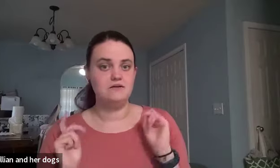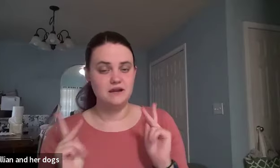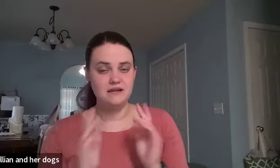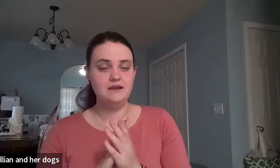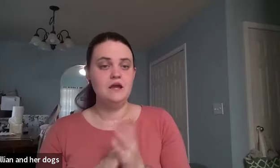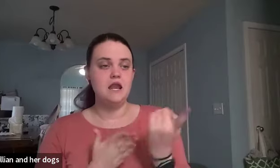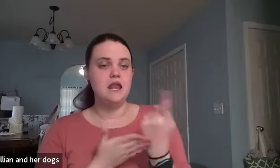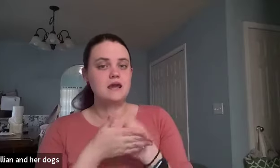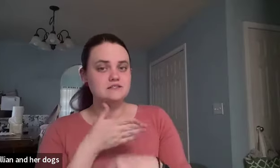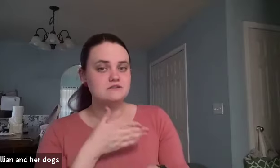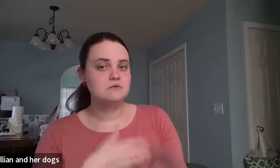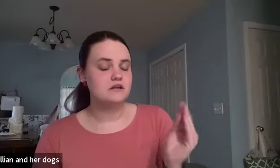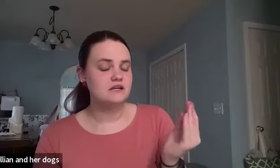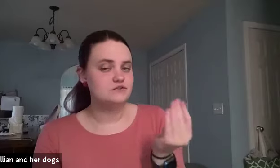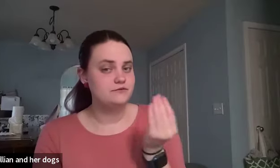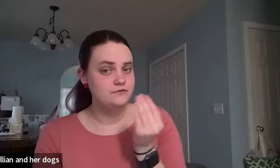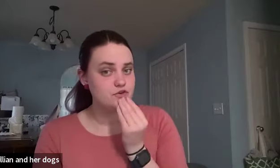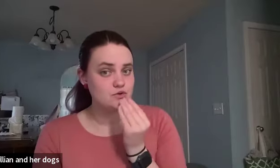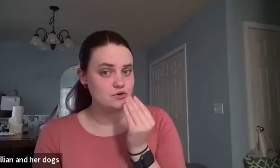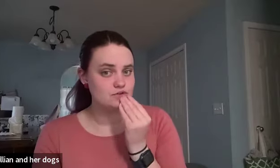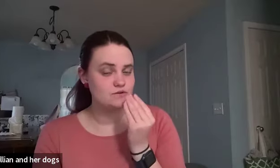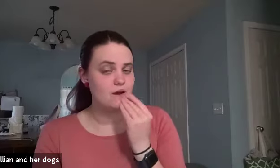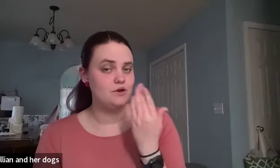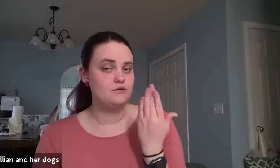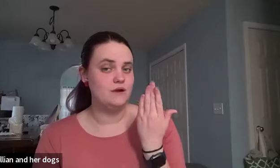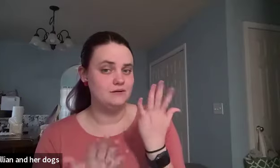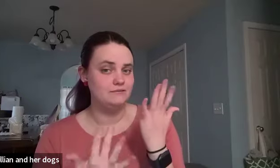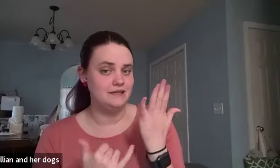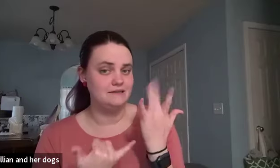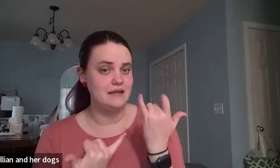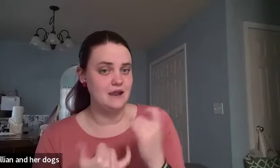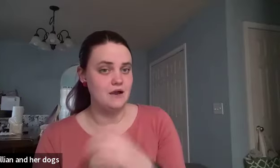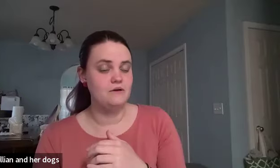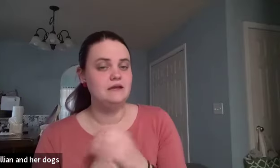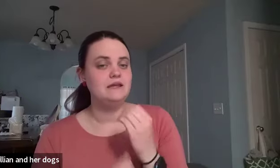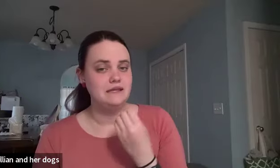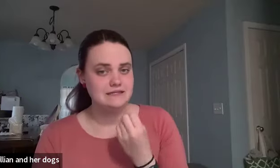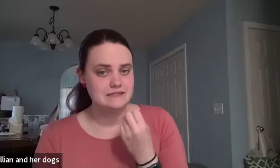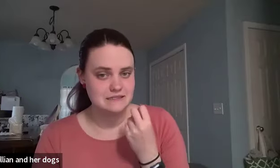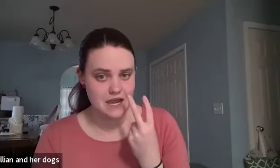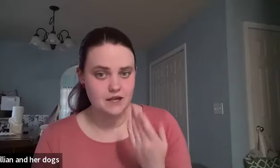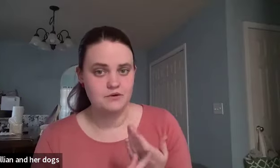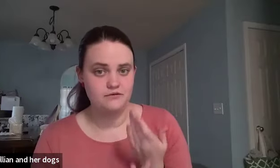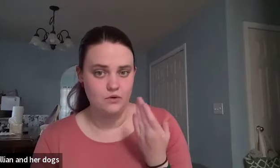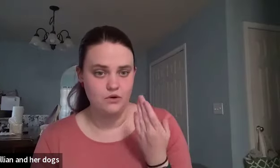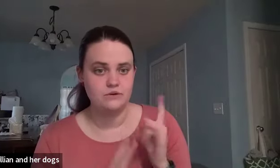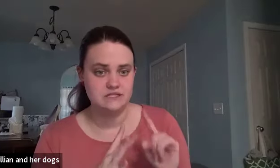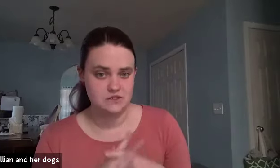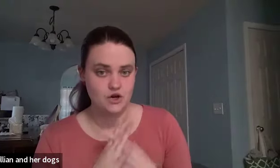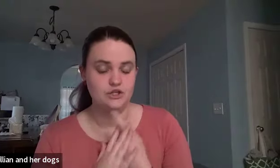All righty. Next week, we're going to do food. So I'm going to recommend now, eat a snack before we start.